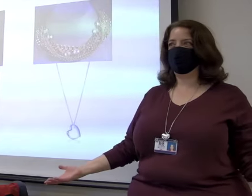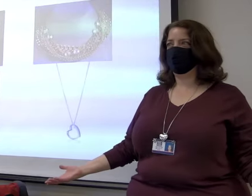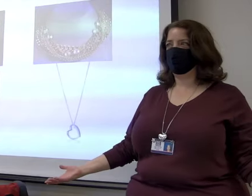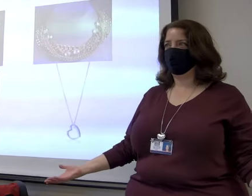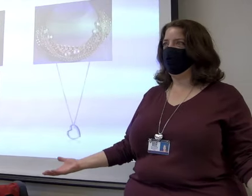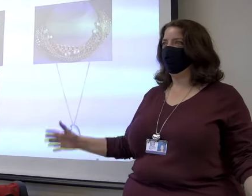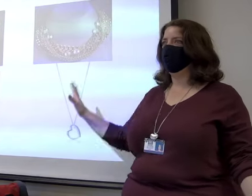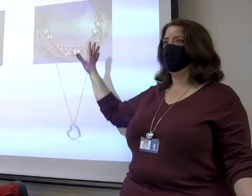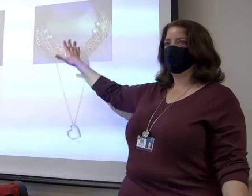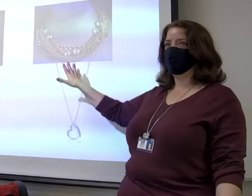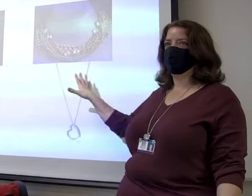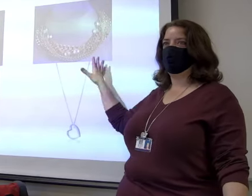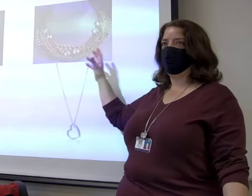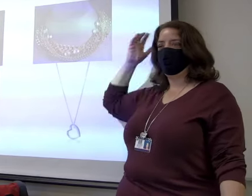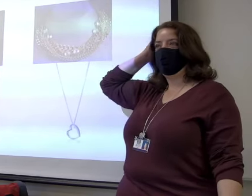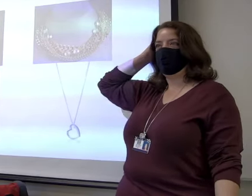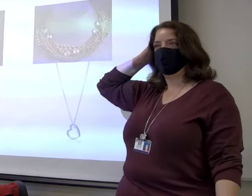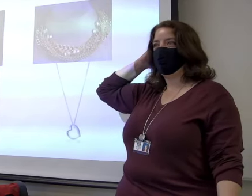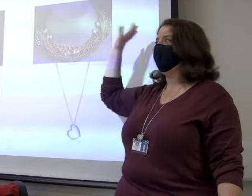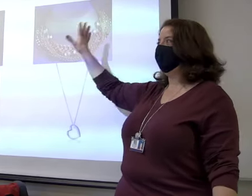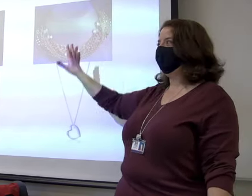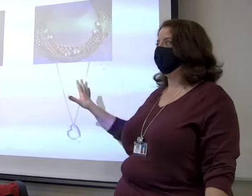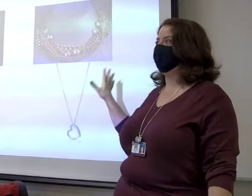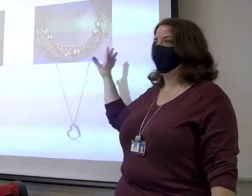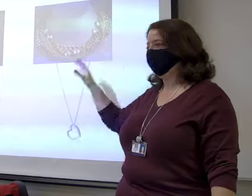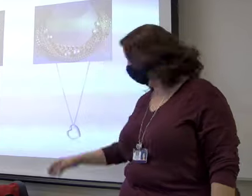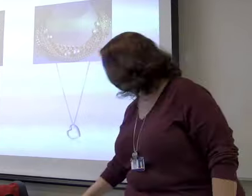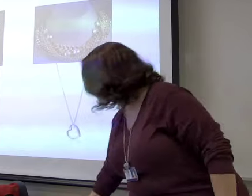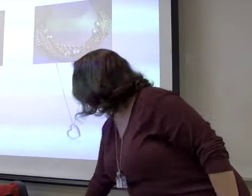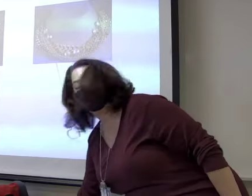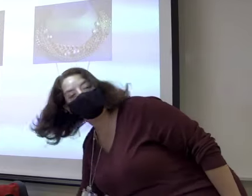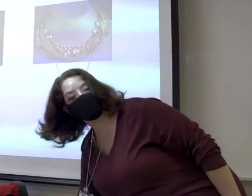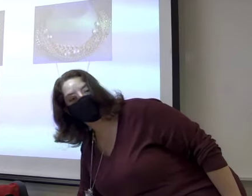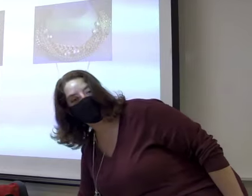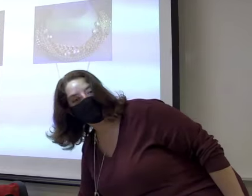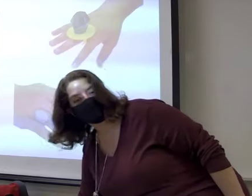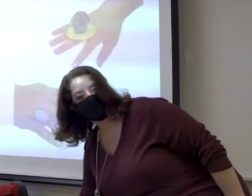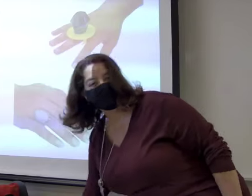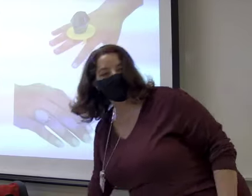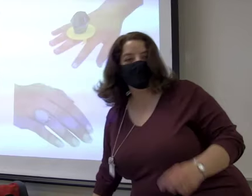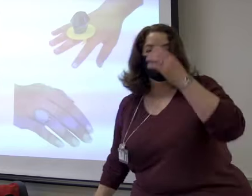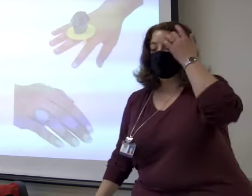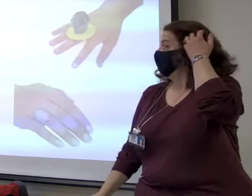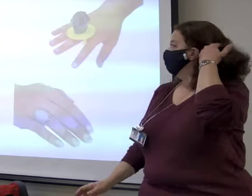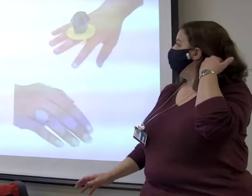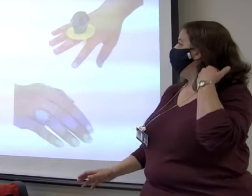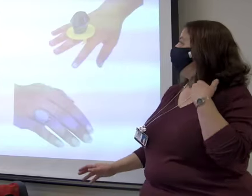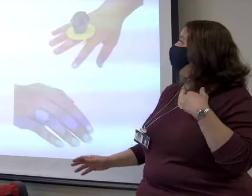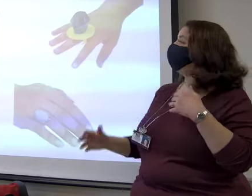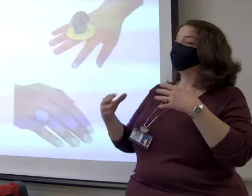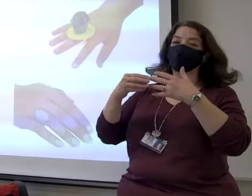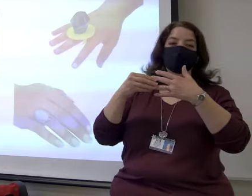is, right? You give us you got the basic sign, and then you describe what it looks like from there. Who cares?